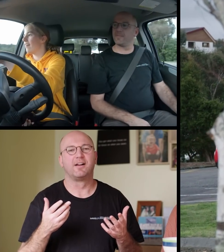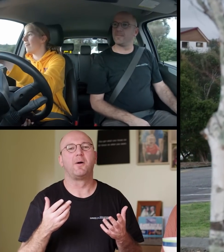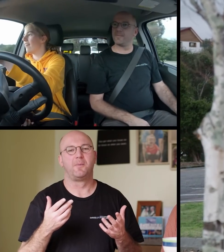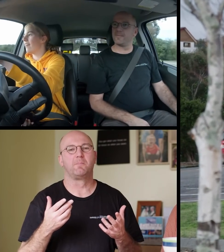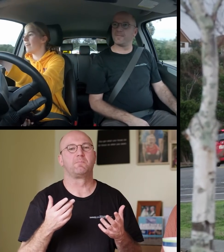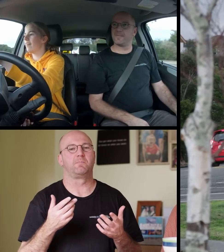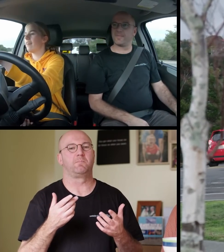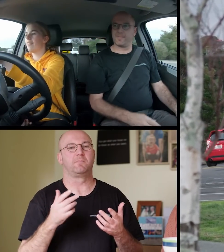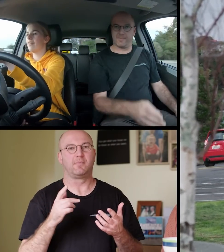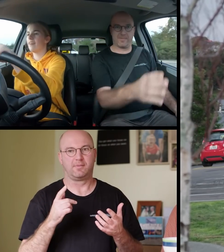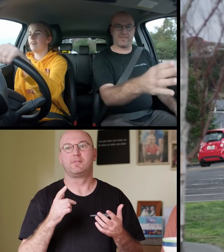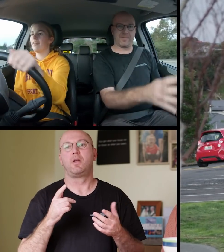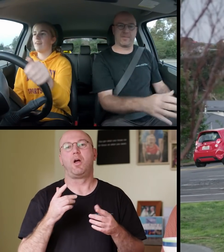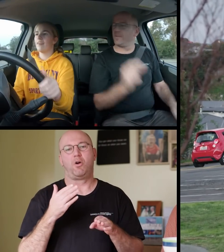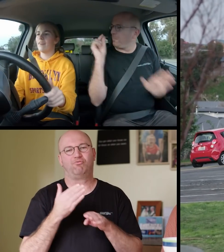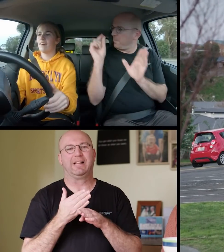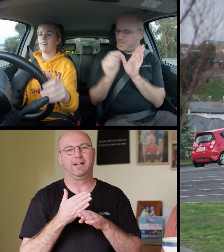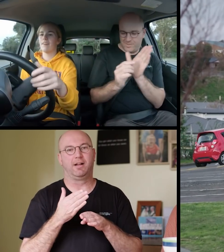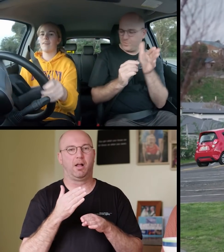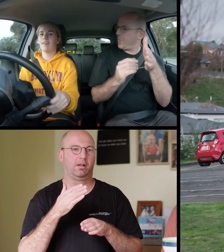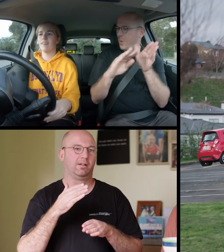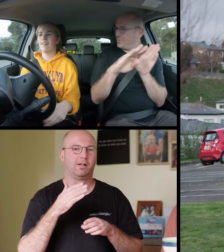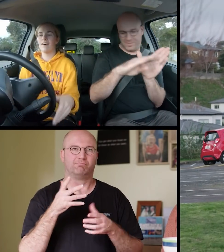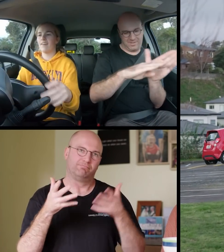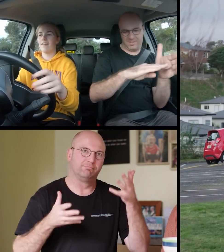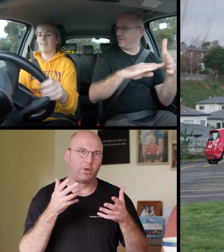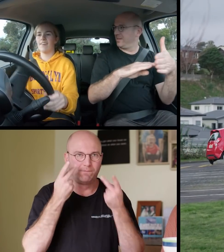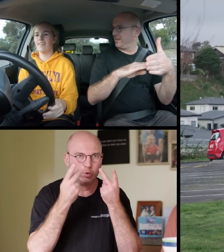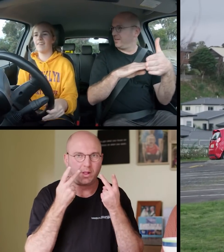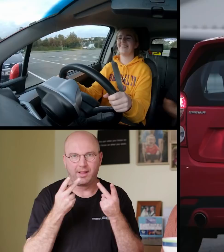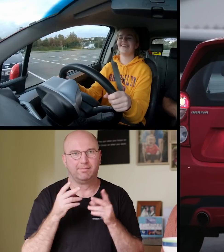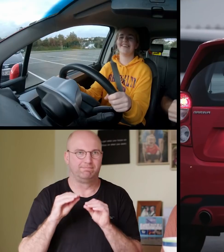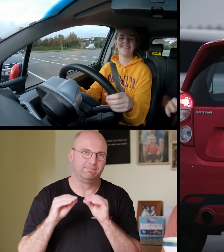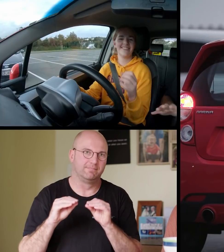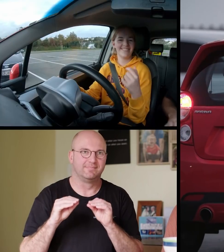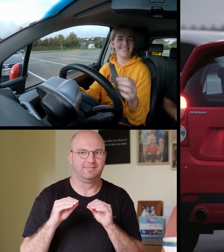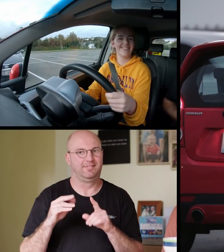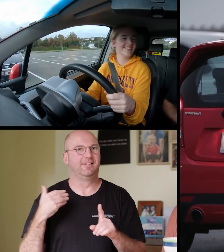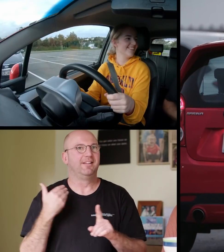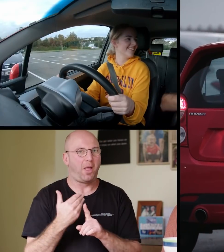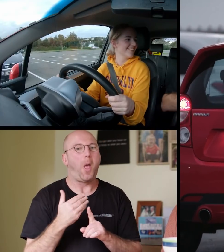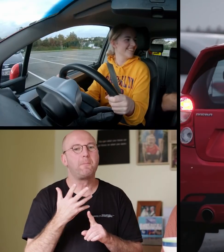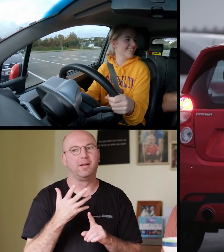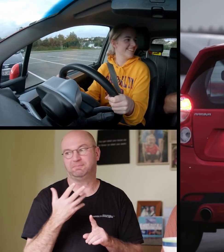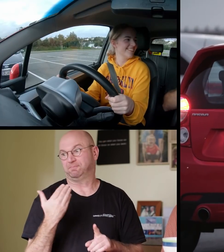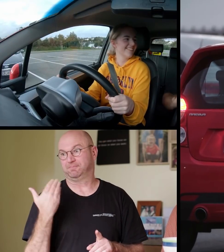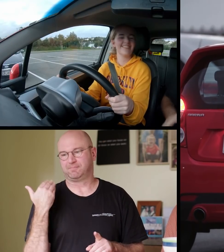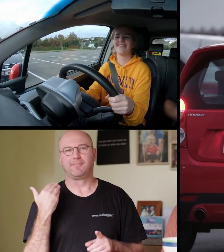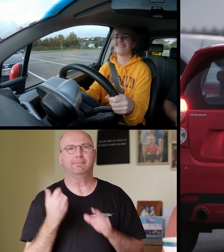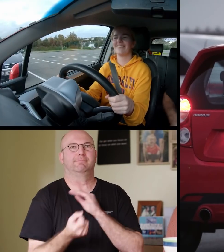Deaf people can drive. NZSL is a visual language, so we're wired visually. And of